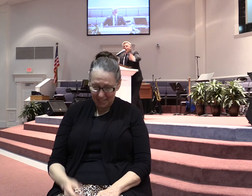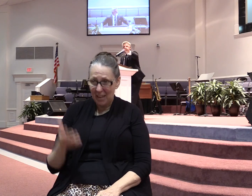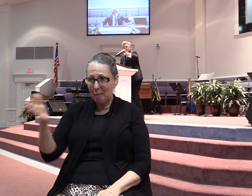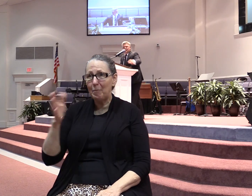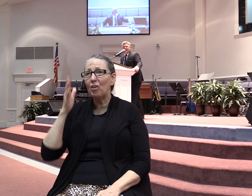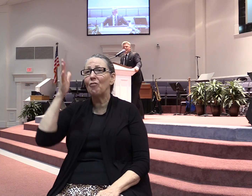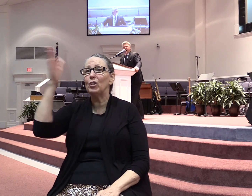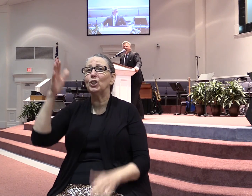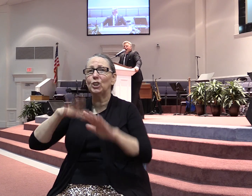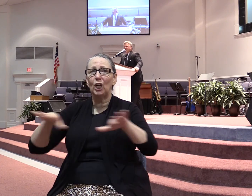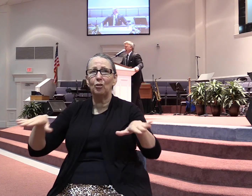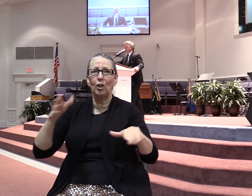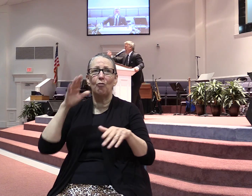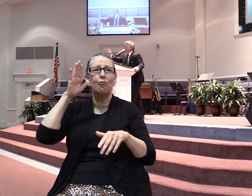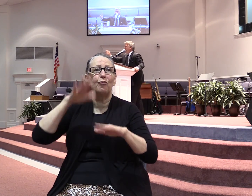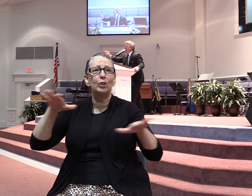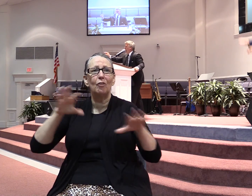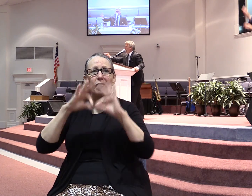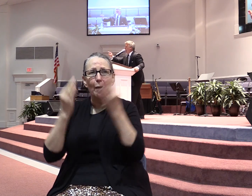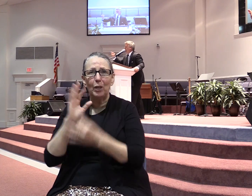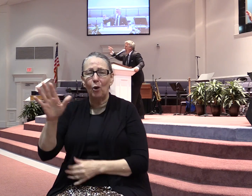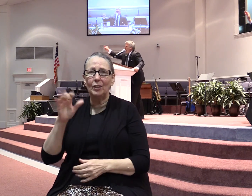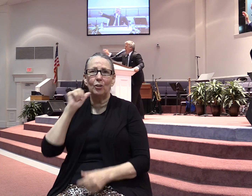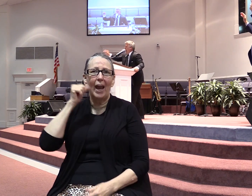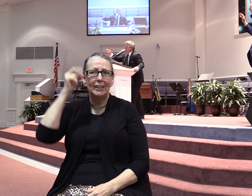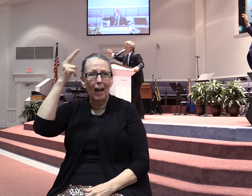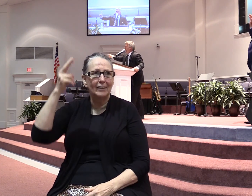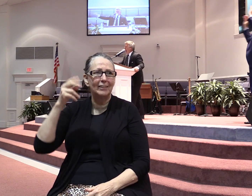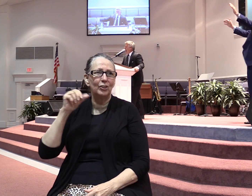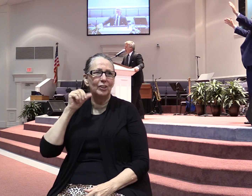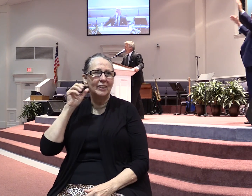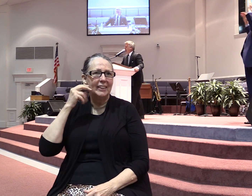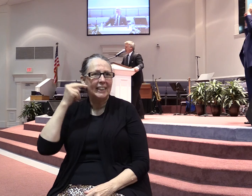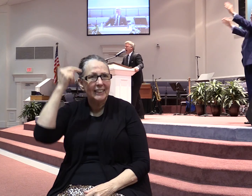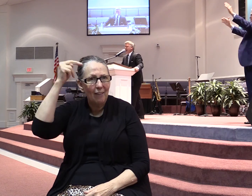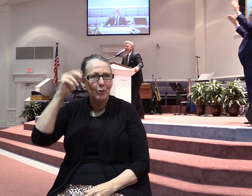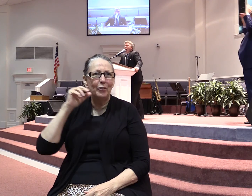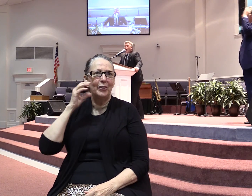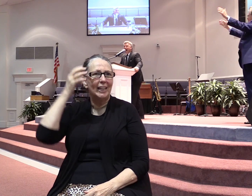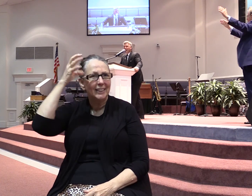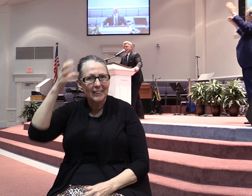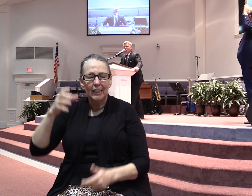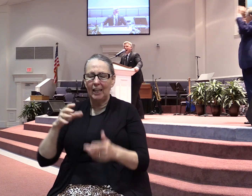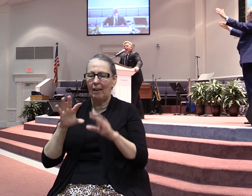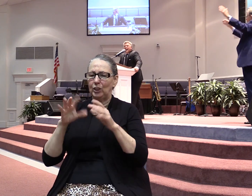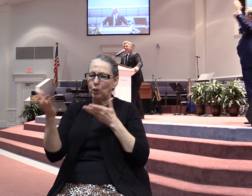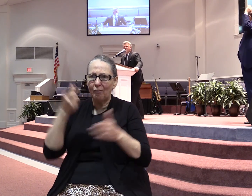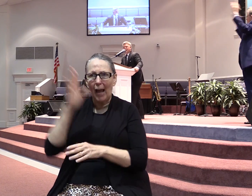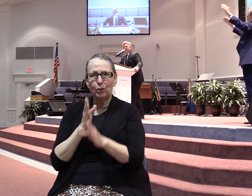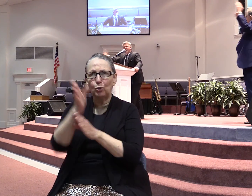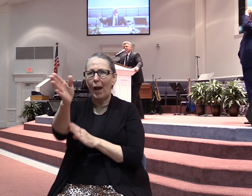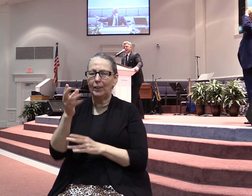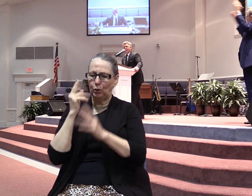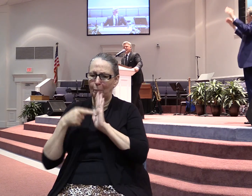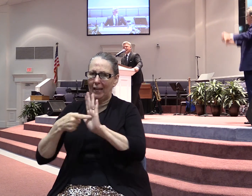great-grandkids? Why don't you live for the person God will use to bring about the lineage of Jesus Christ? Why don't you live